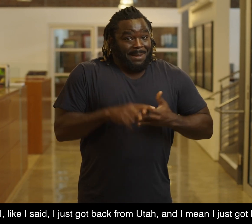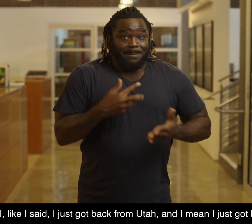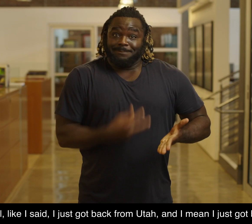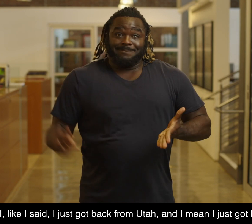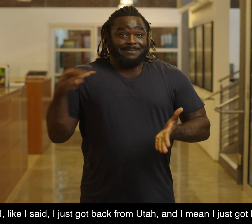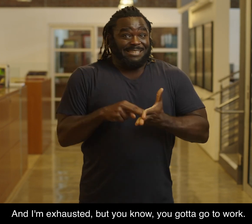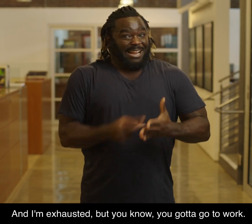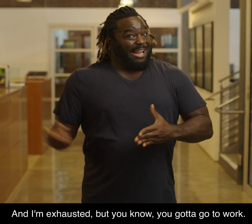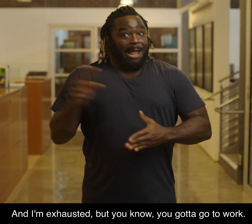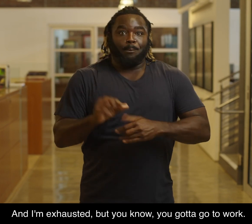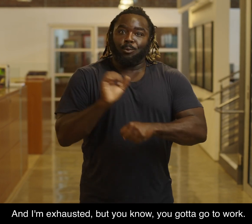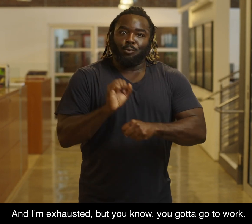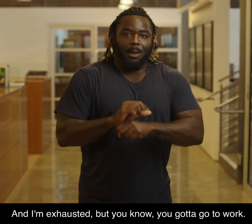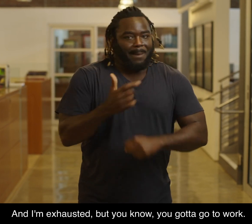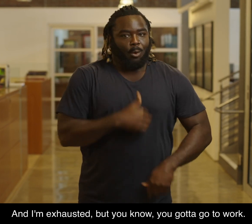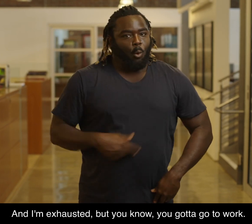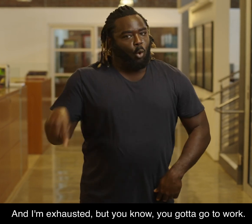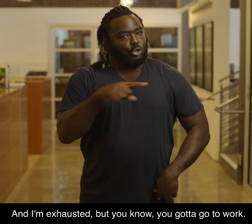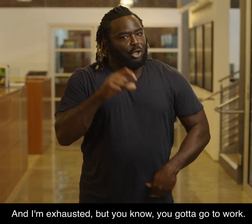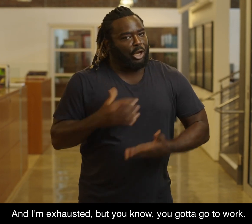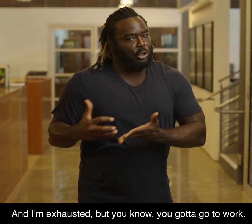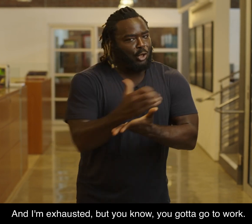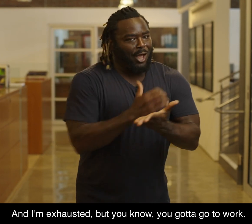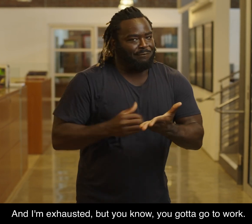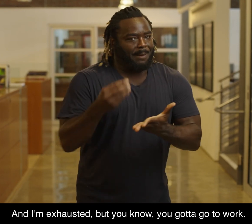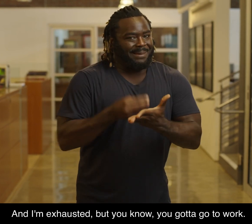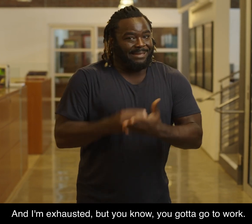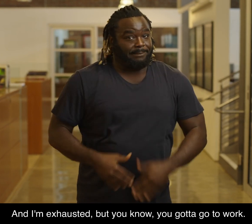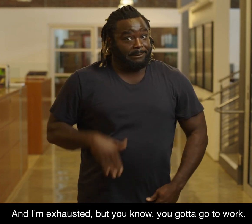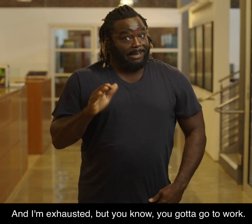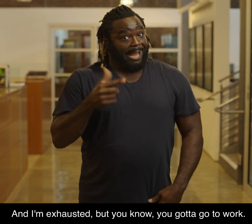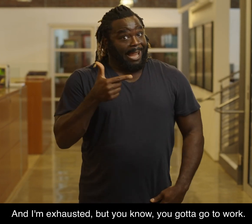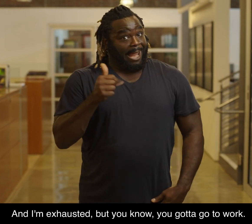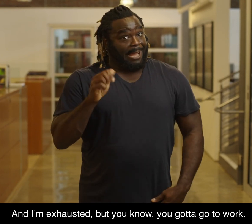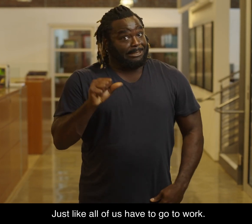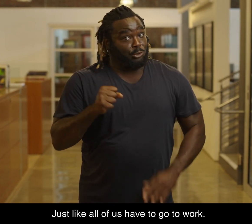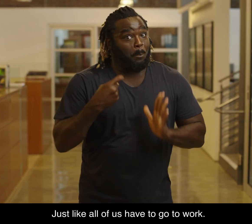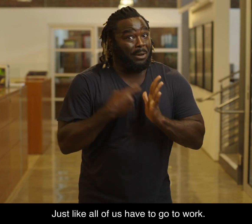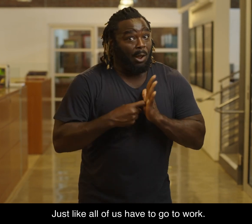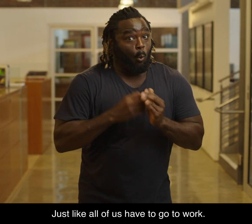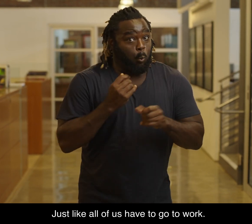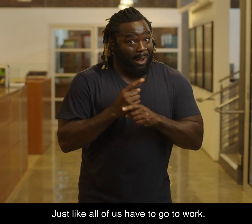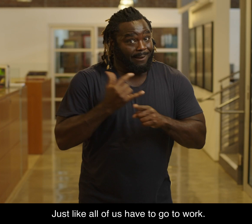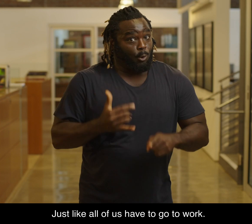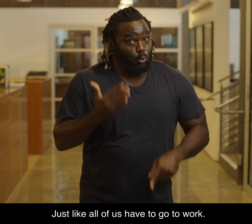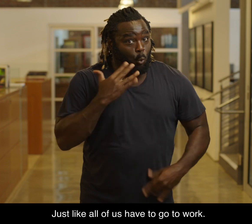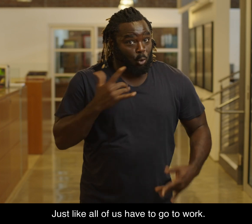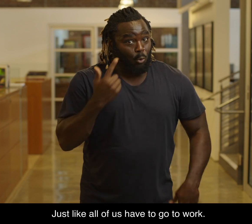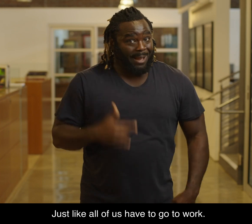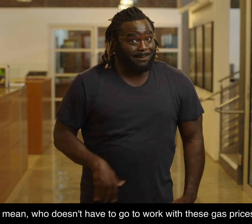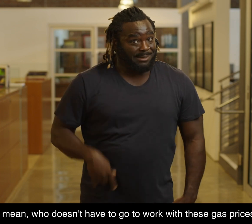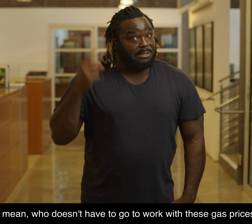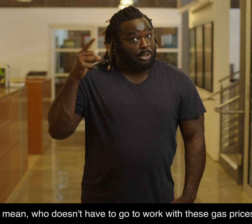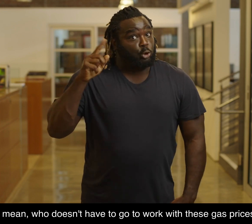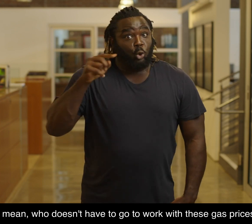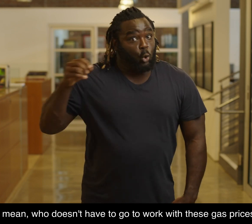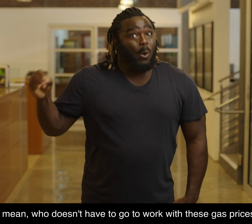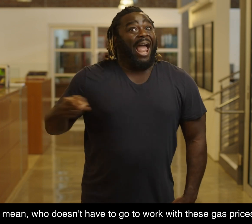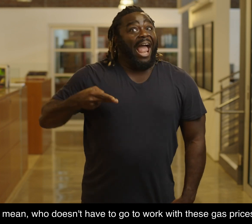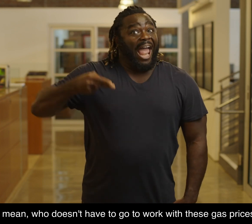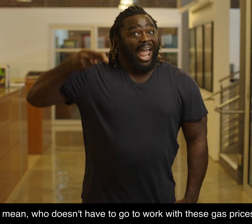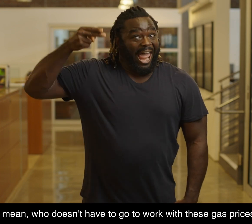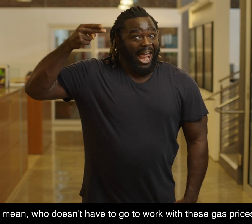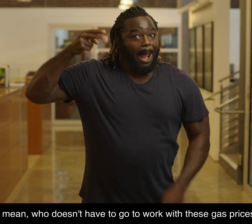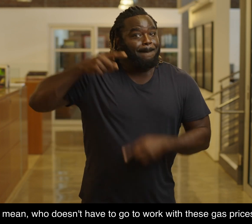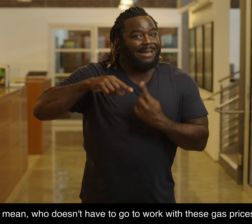just got back. And I'm exhausted. But you know, you got to go to work. just like all of us have to go to work. I mean, who